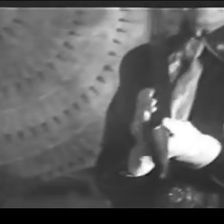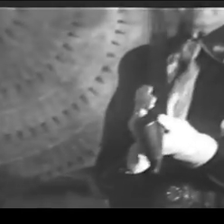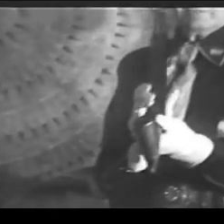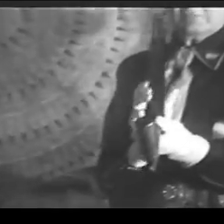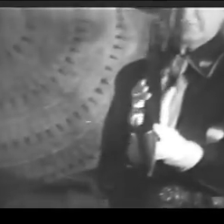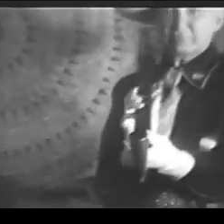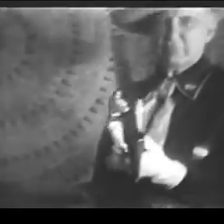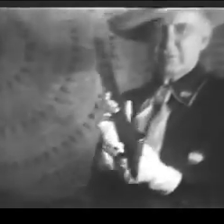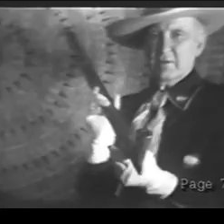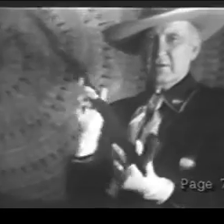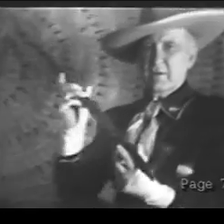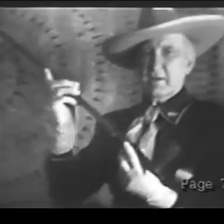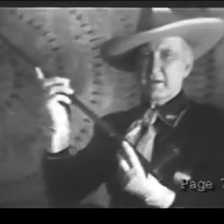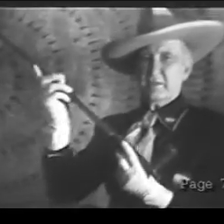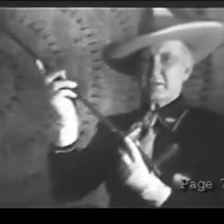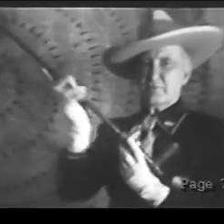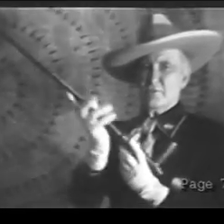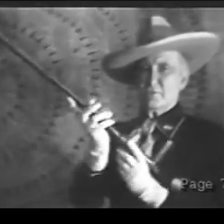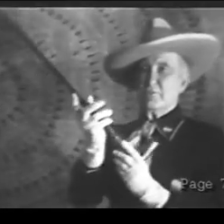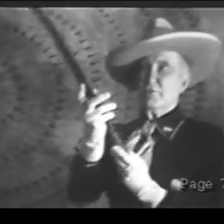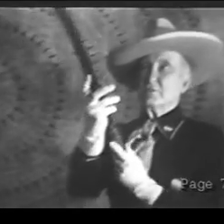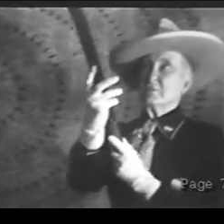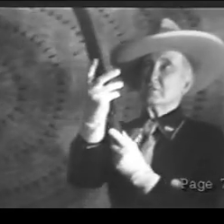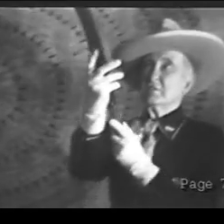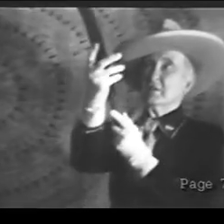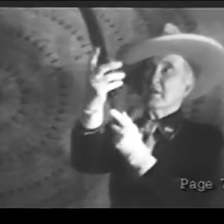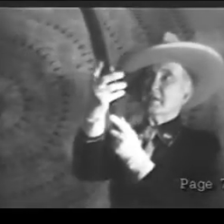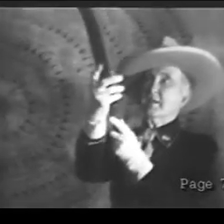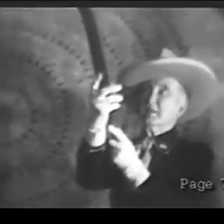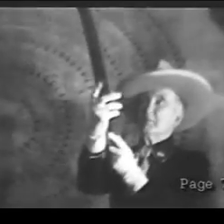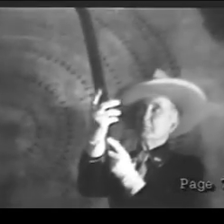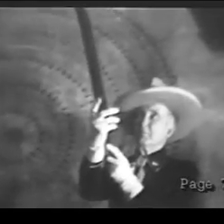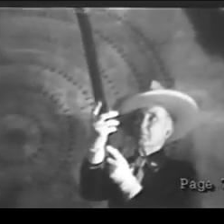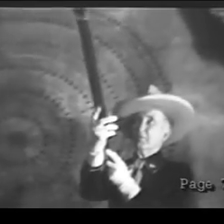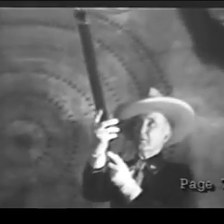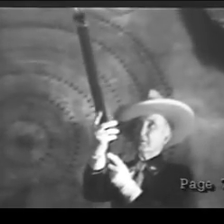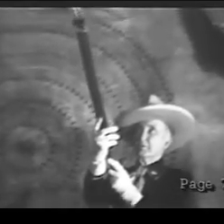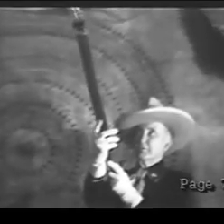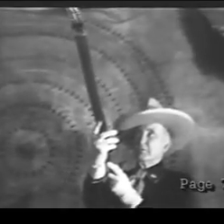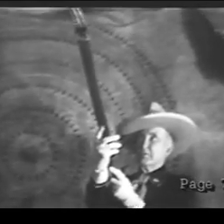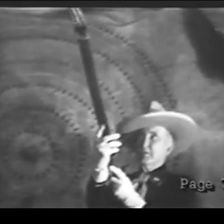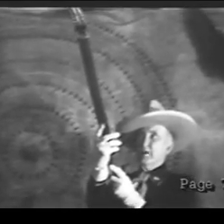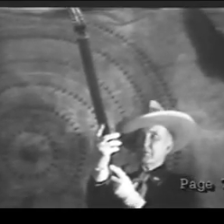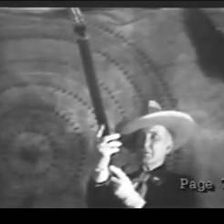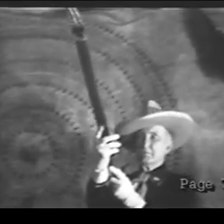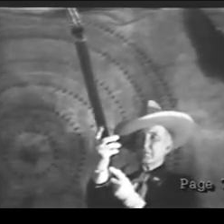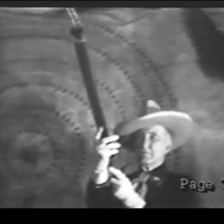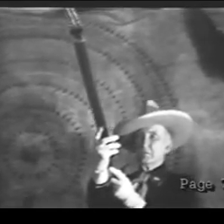lighted, and it is first reversed and held up for their father, the